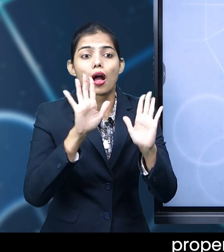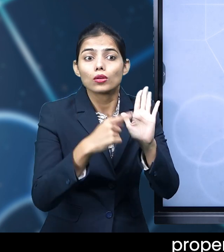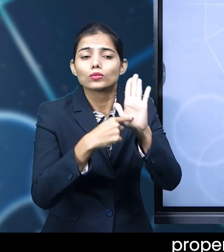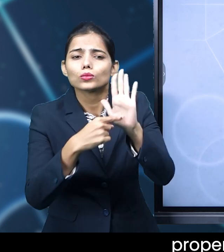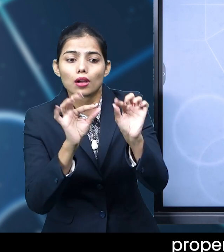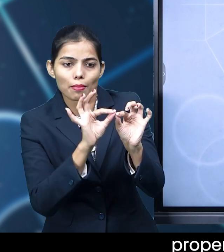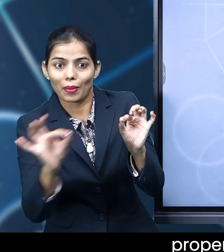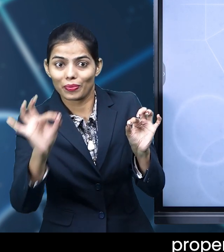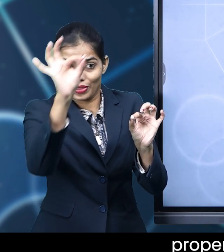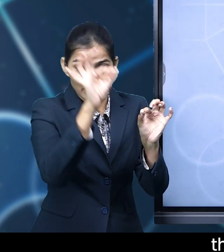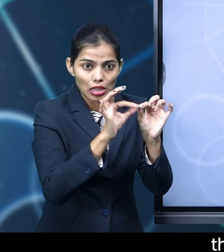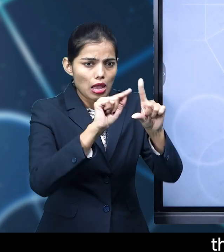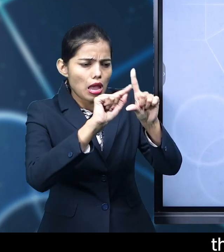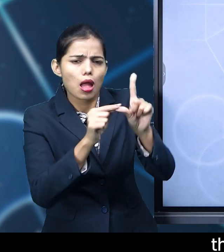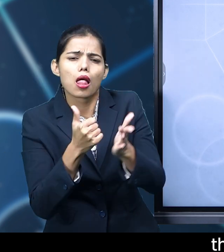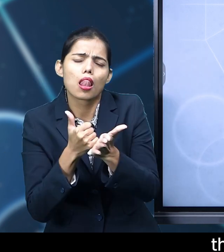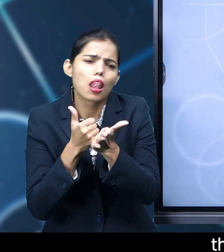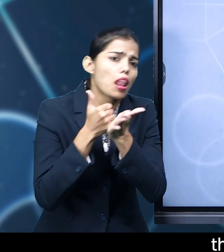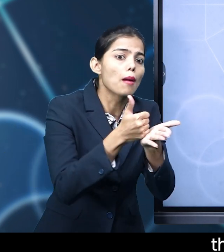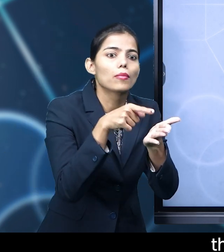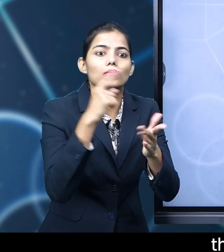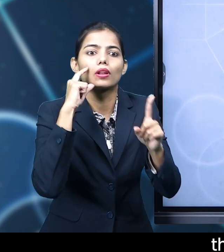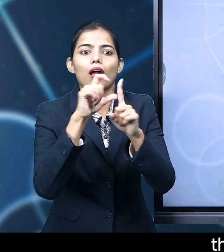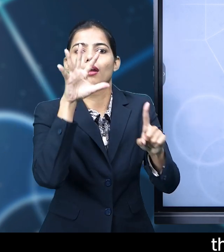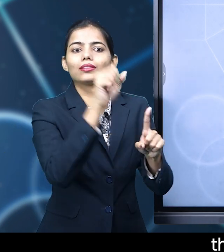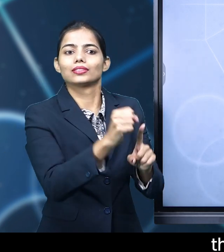and angles that help us to identify them.